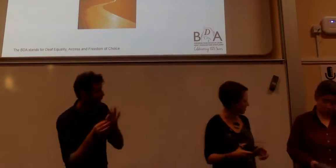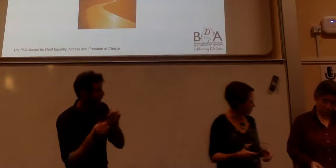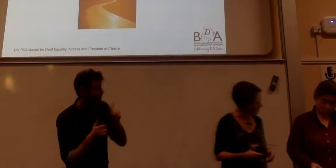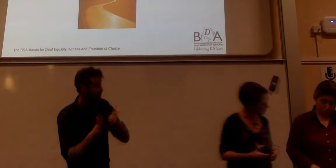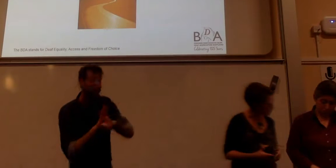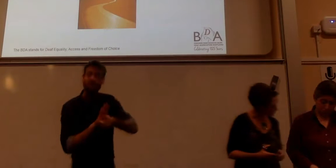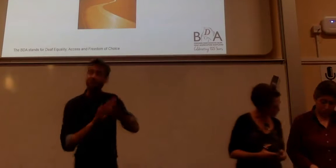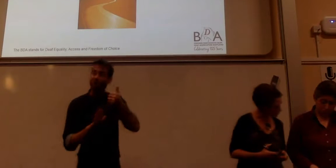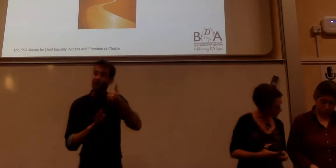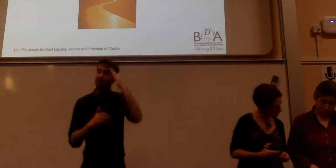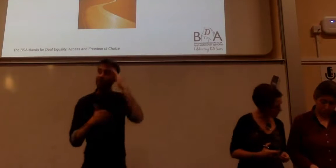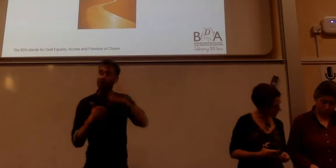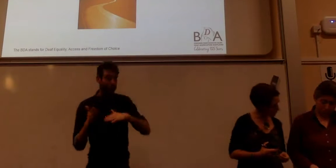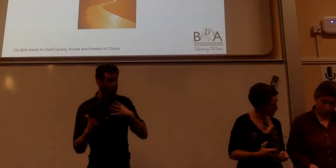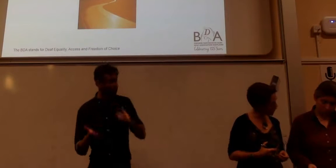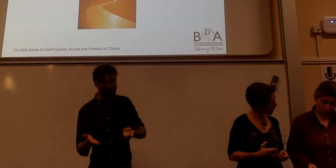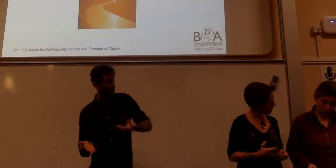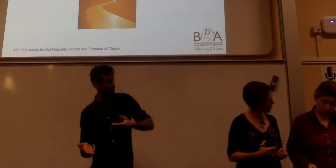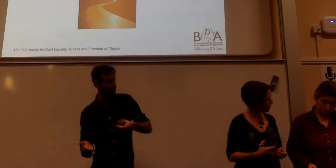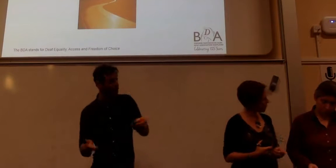experience?